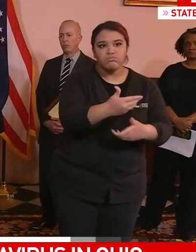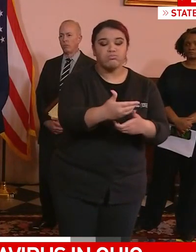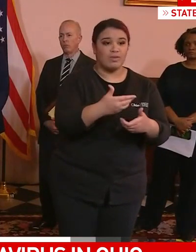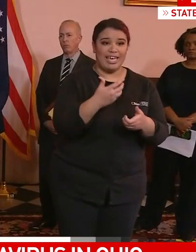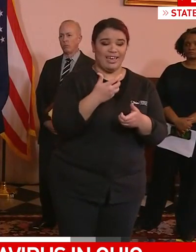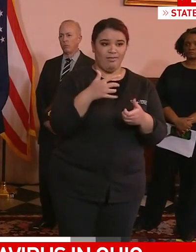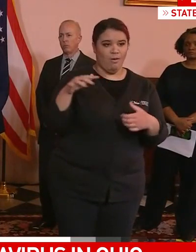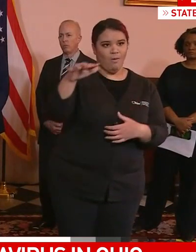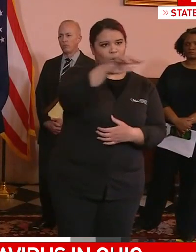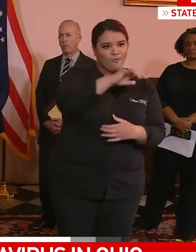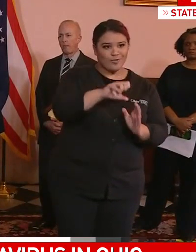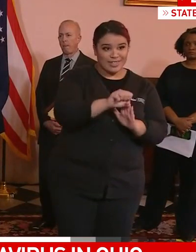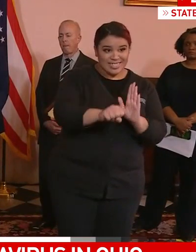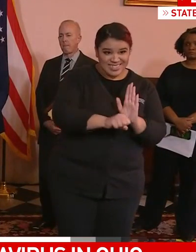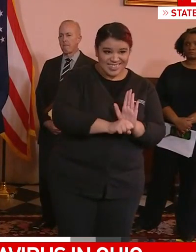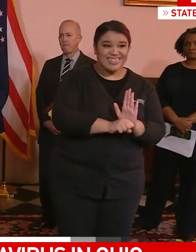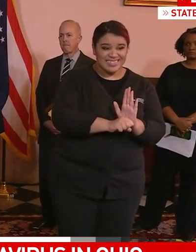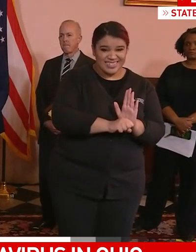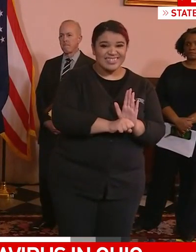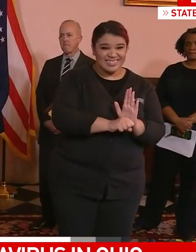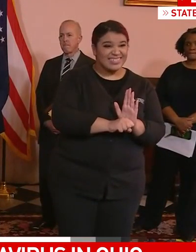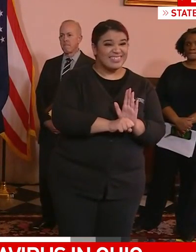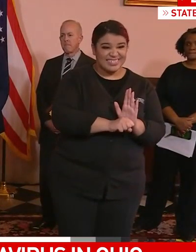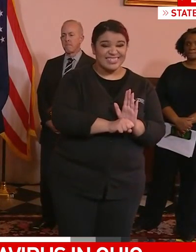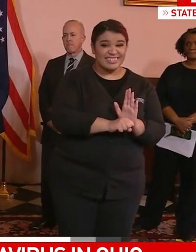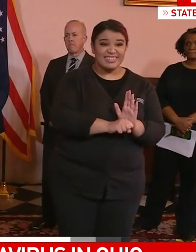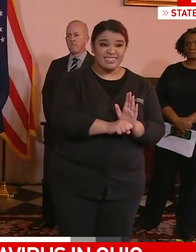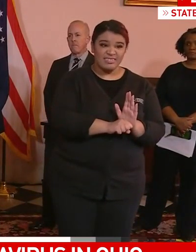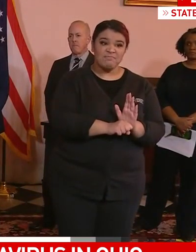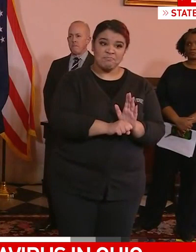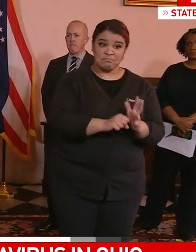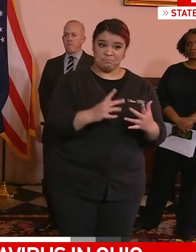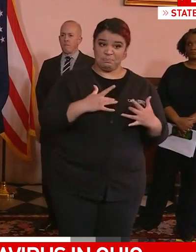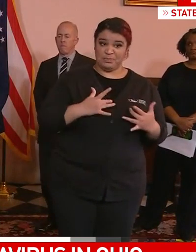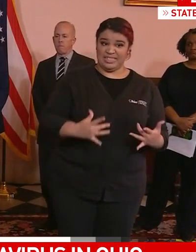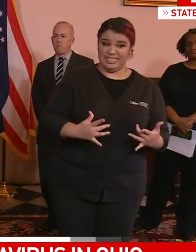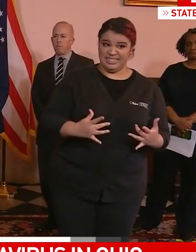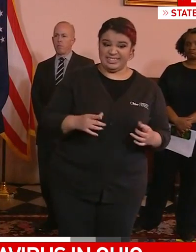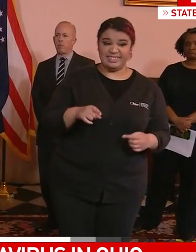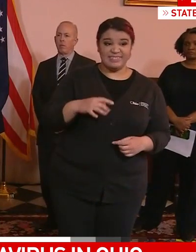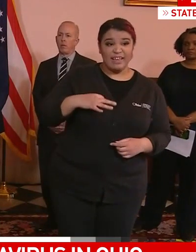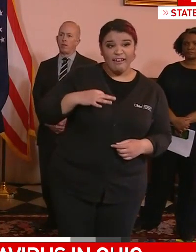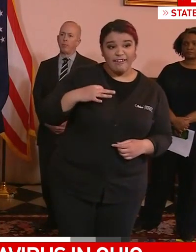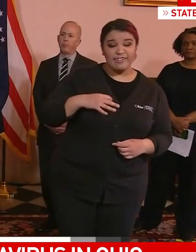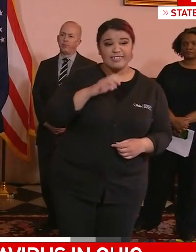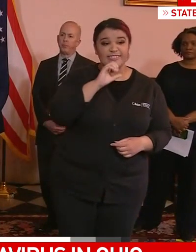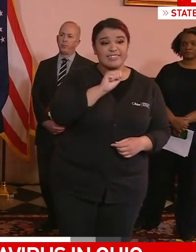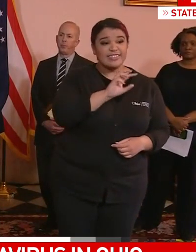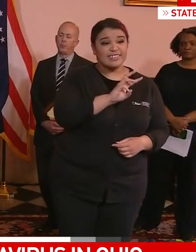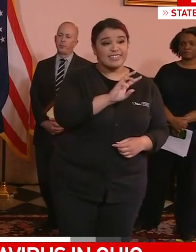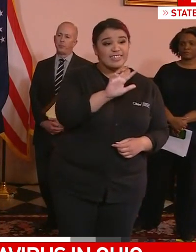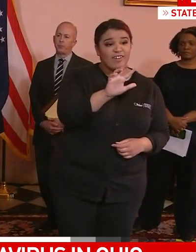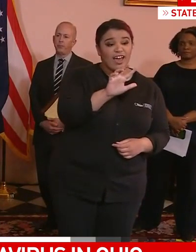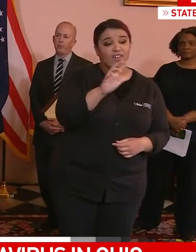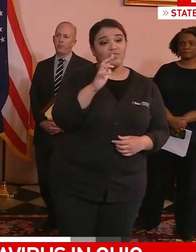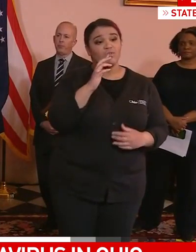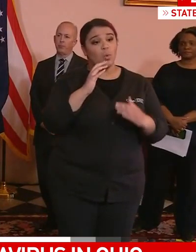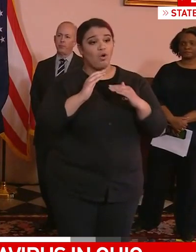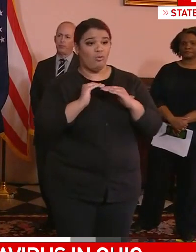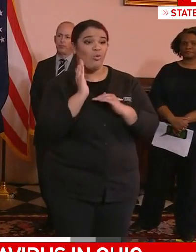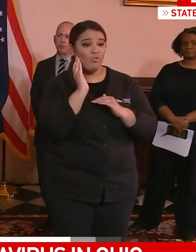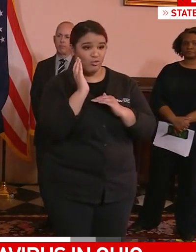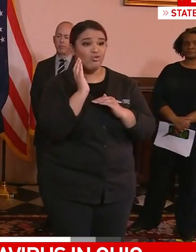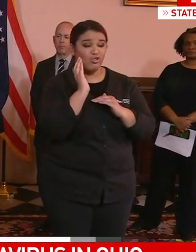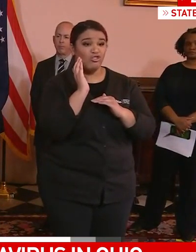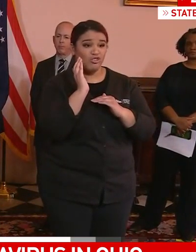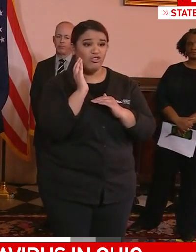We'll find that some of them are 65 years of age and older, some of them even significantly more older than